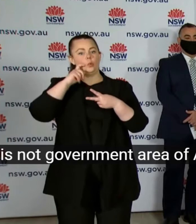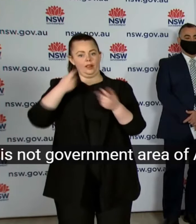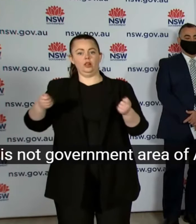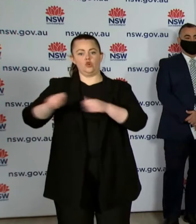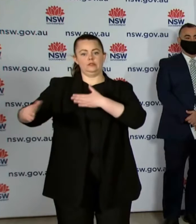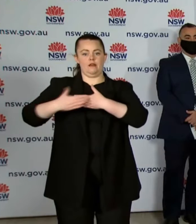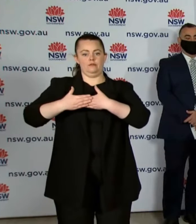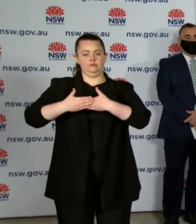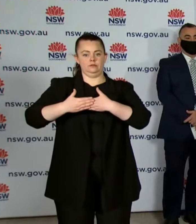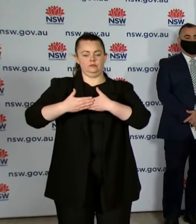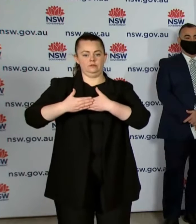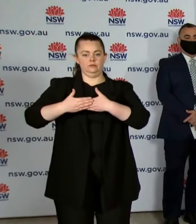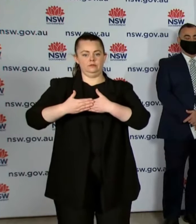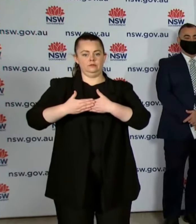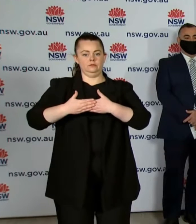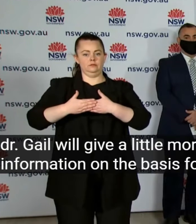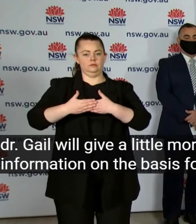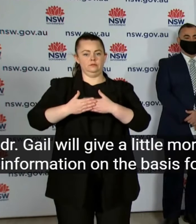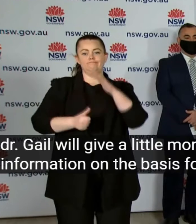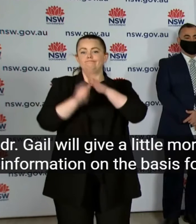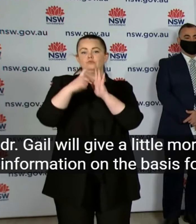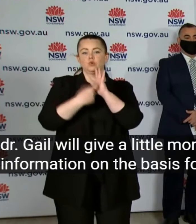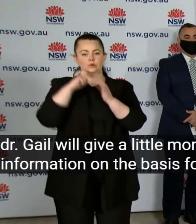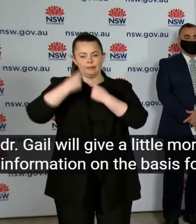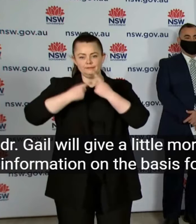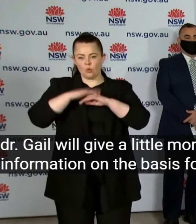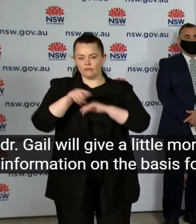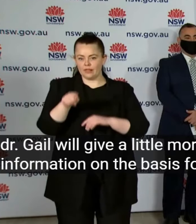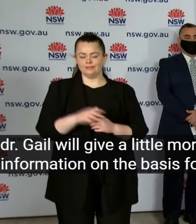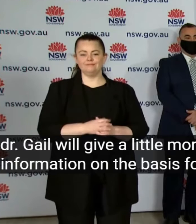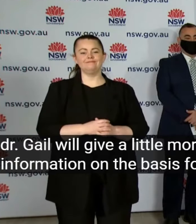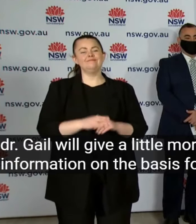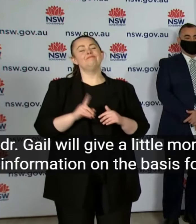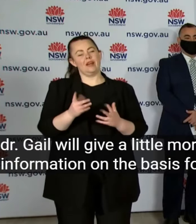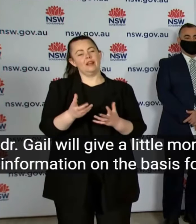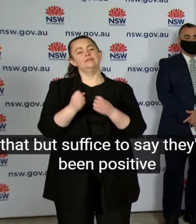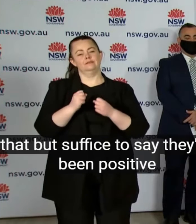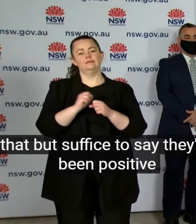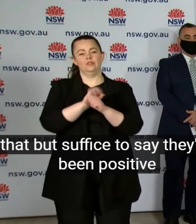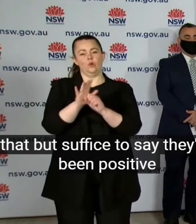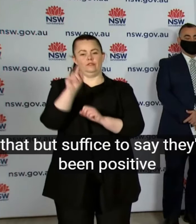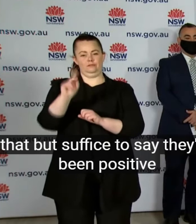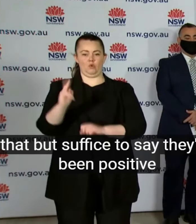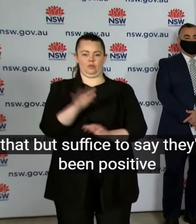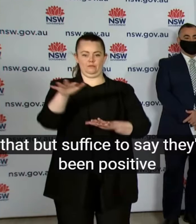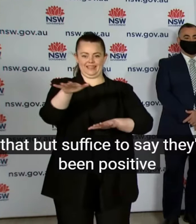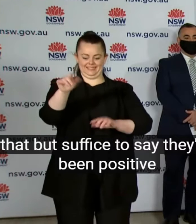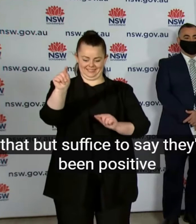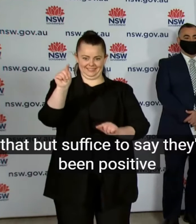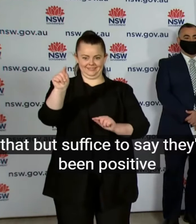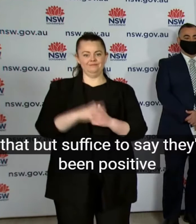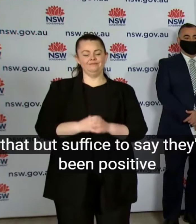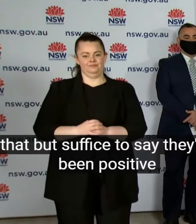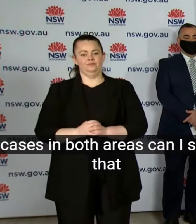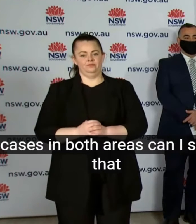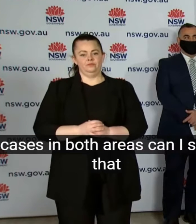Dr. Gale will give a little more information on the basis for that, but suffice to say there have been positive cases in both areas. Can